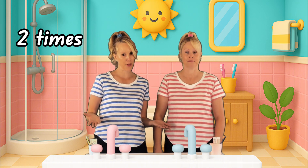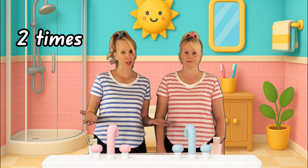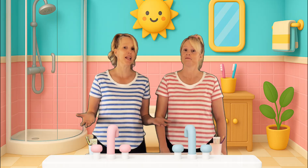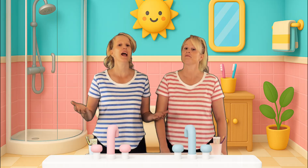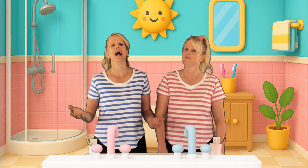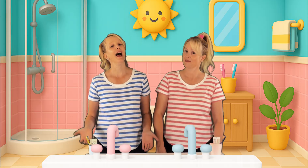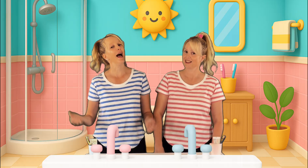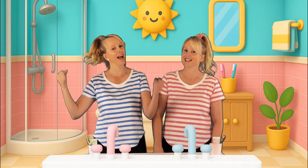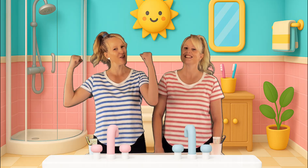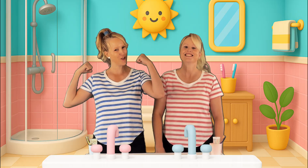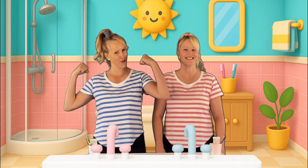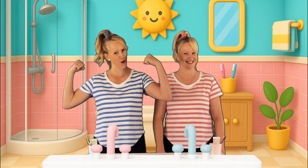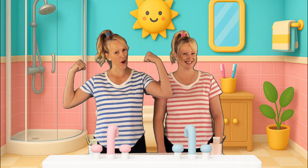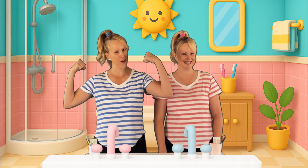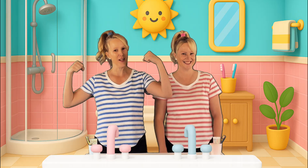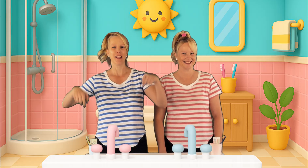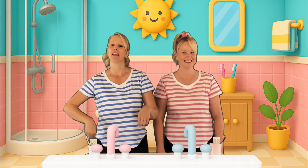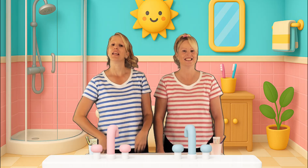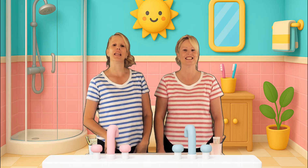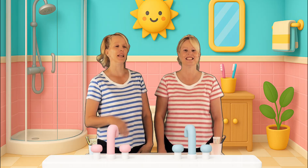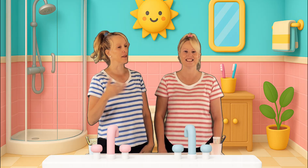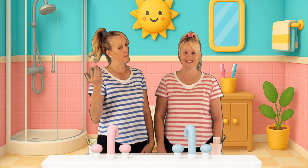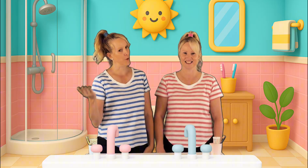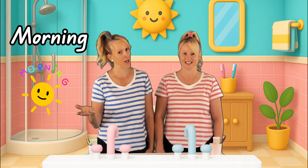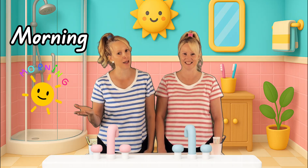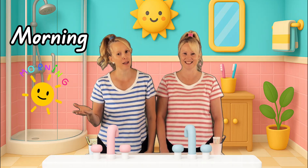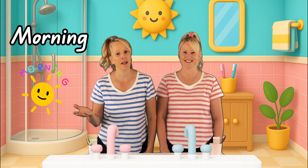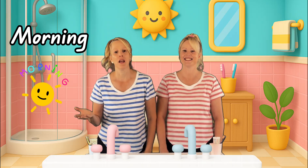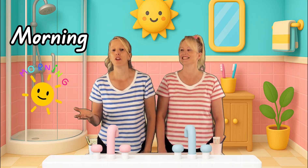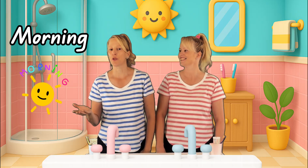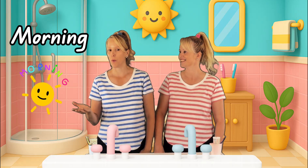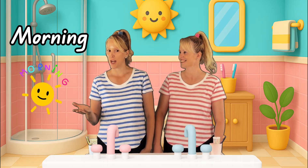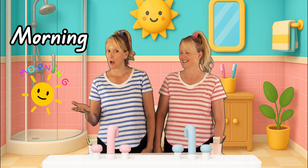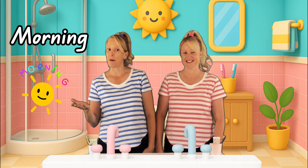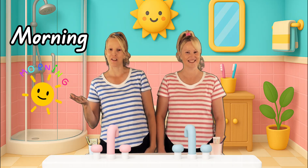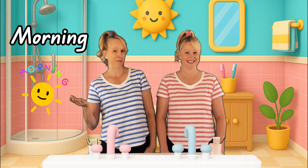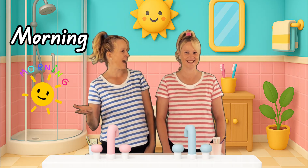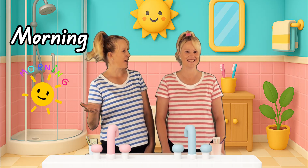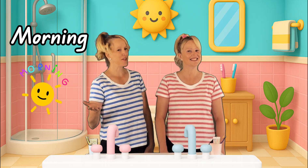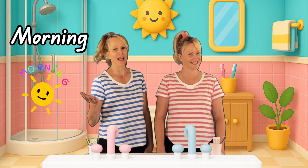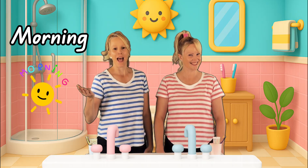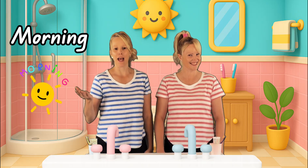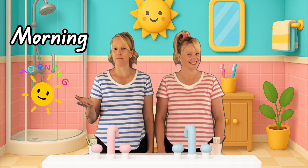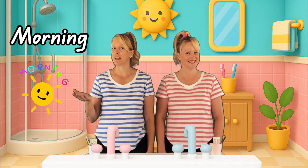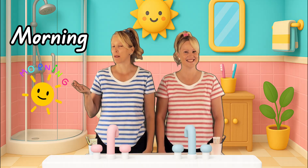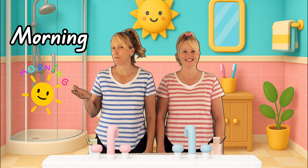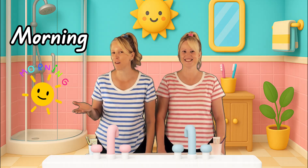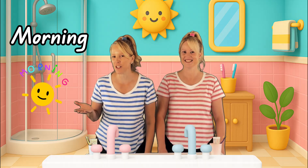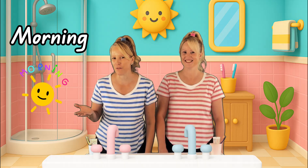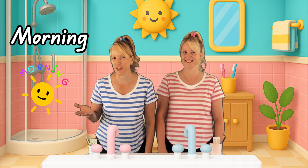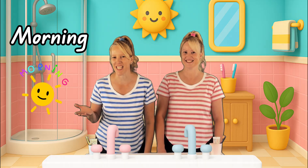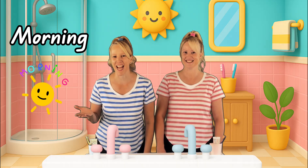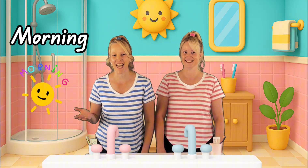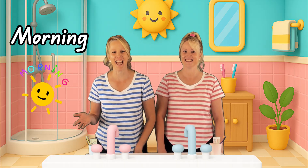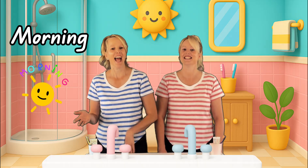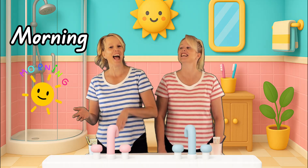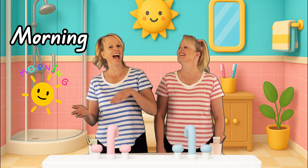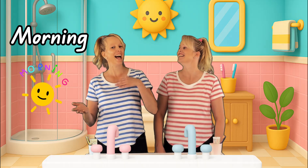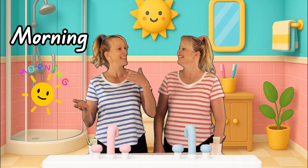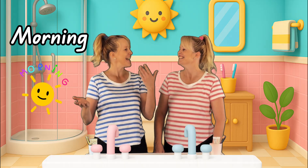healthy and strong. In the morning, to wake up our smiles and make them fresh for the day, and at